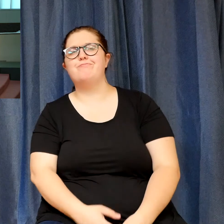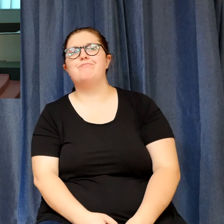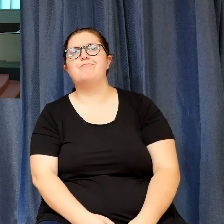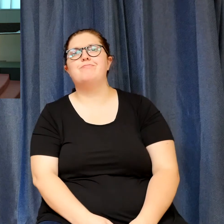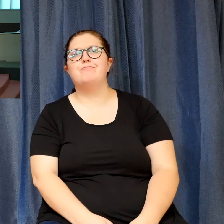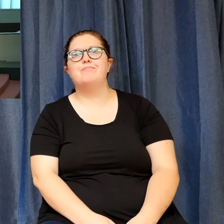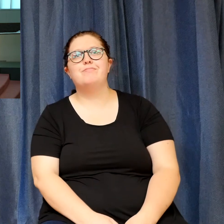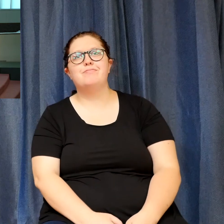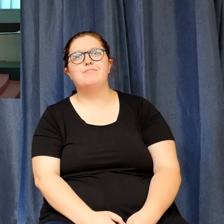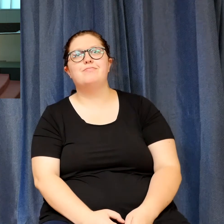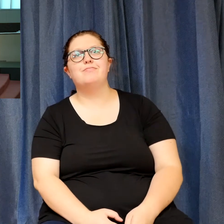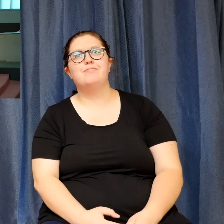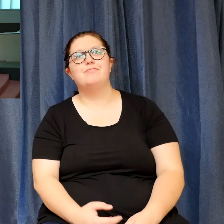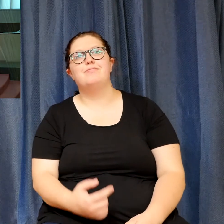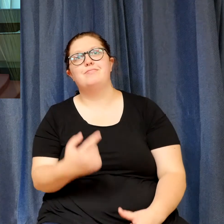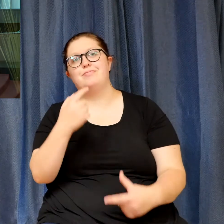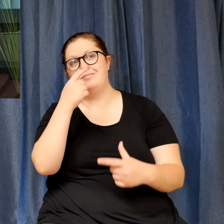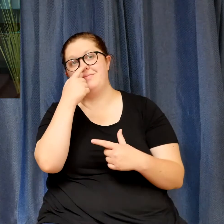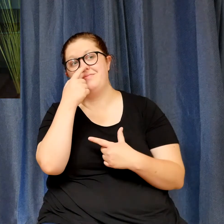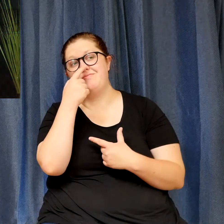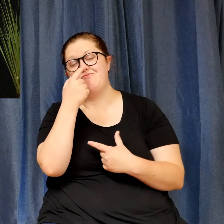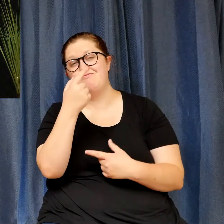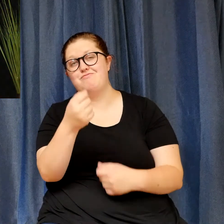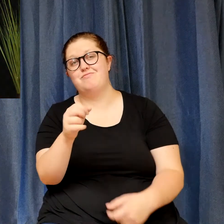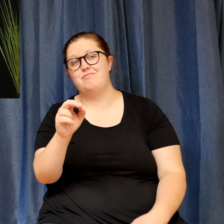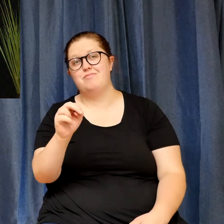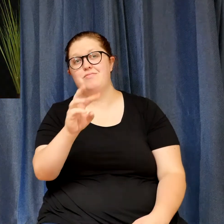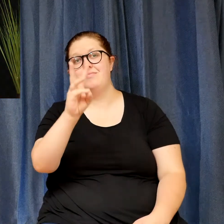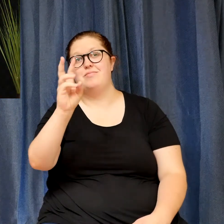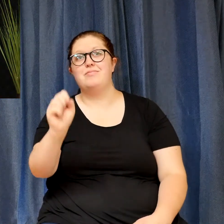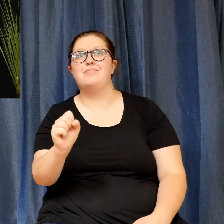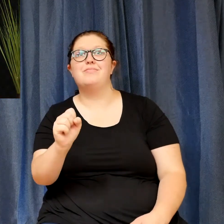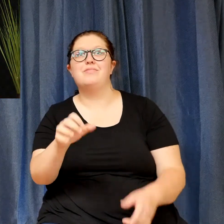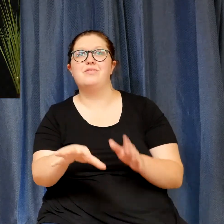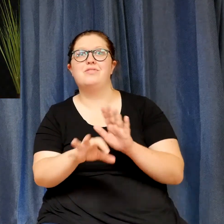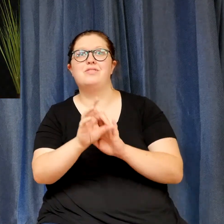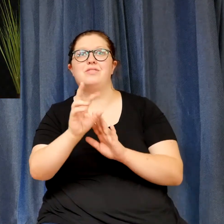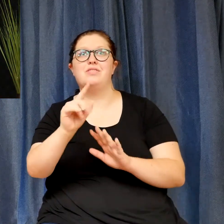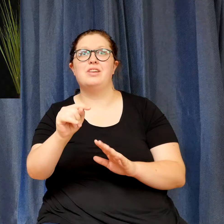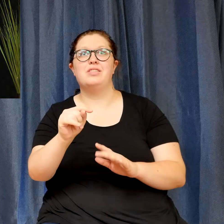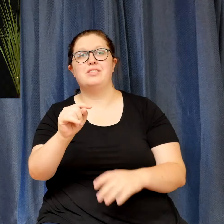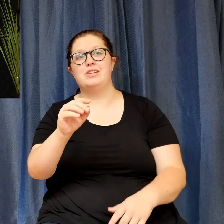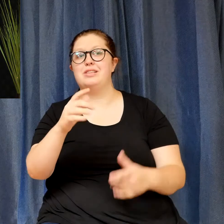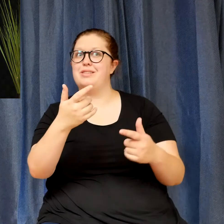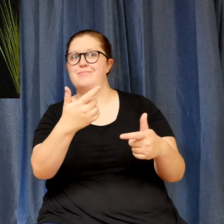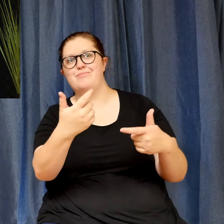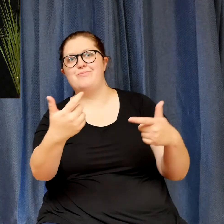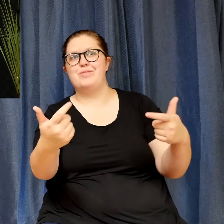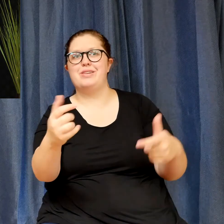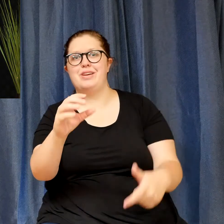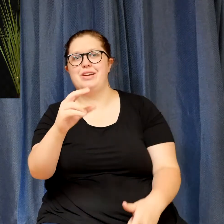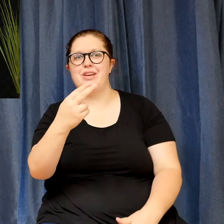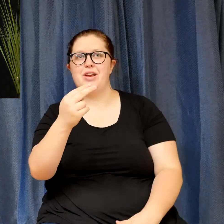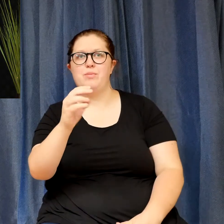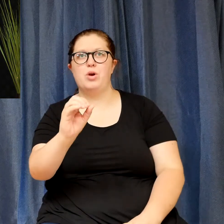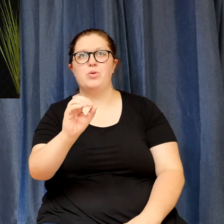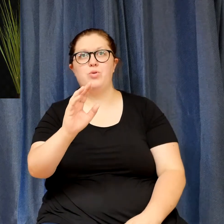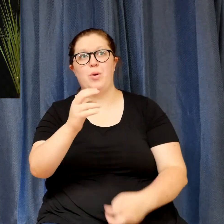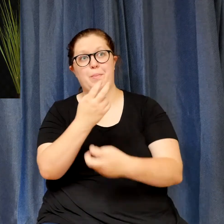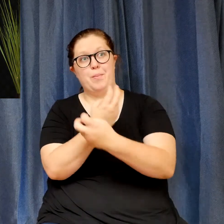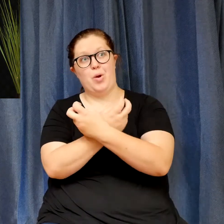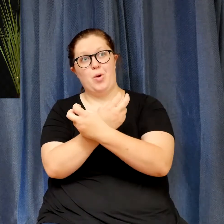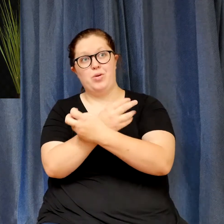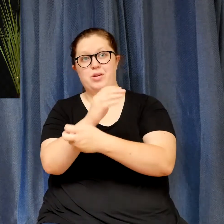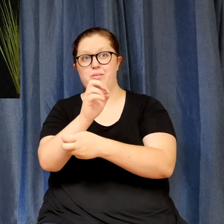so, it's the interesting news was I found out this big chemo strips everything from your bone